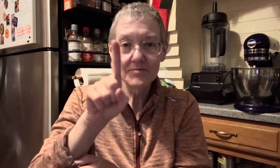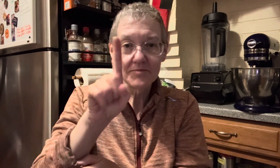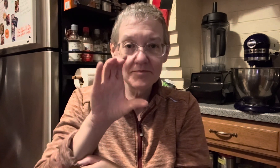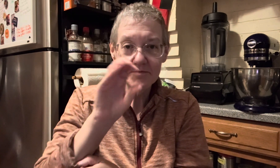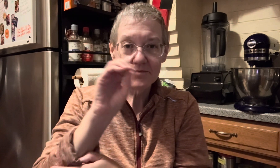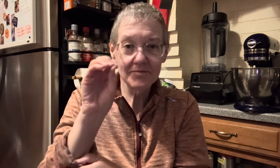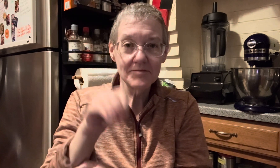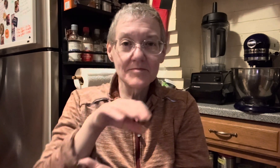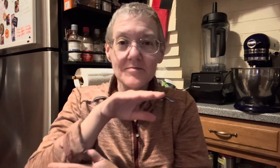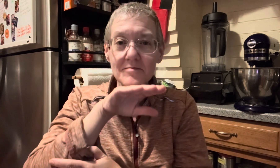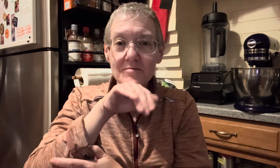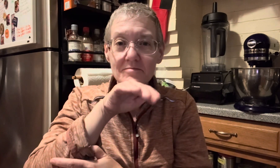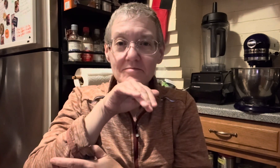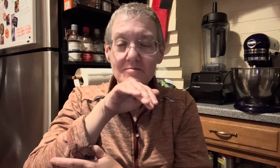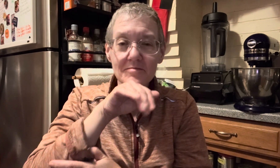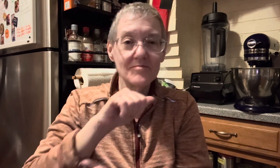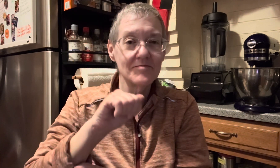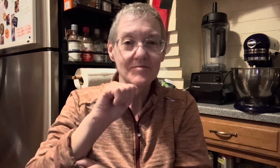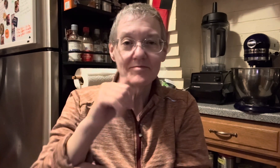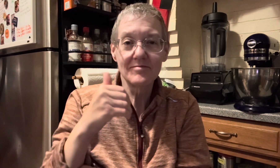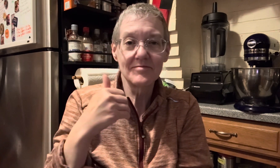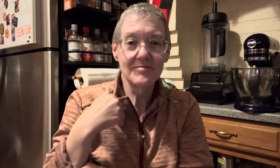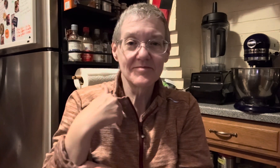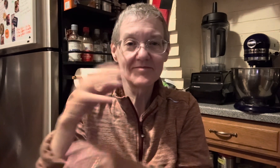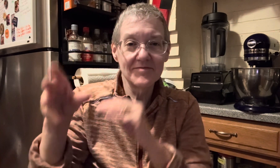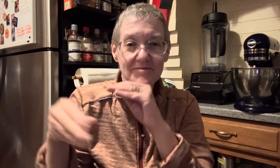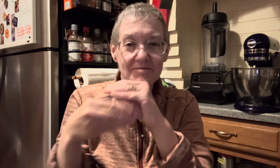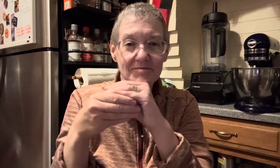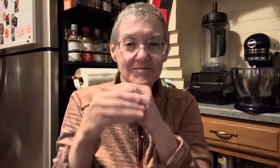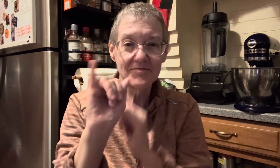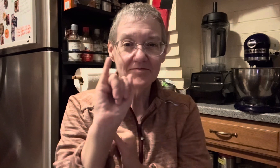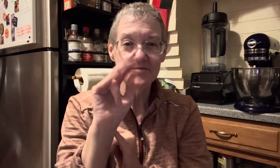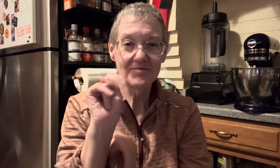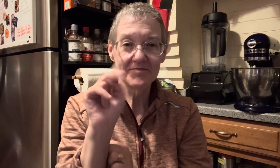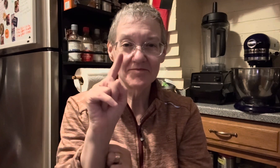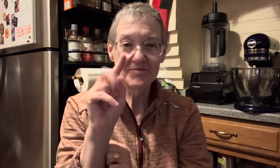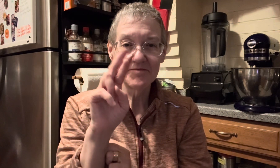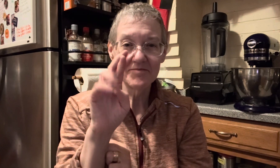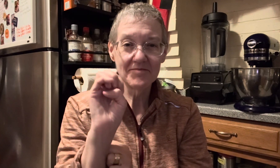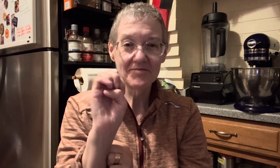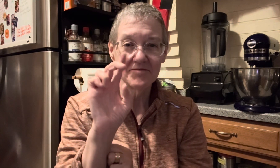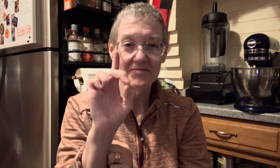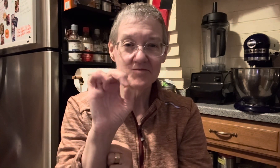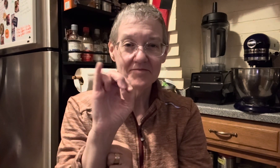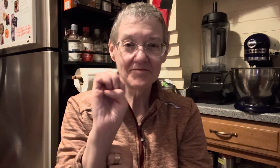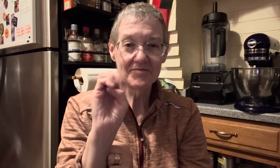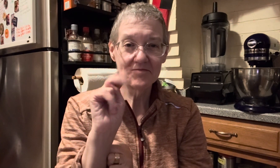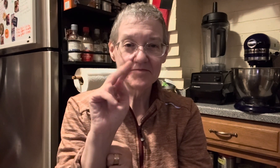won't. And this is just 100% pork. It doesn't have any added ingredients.